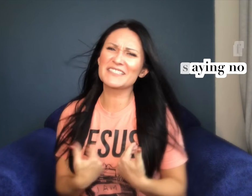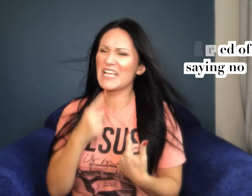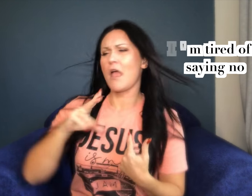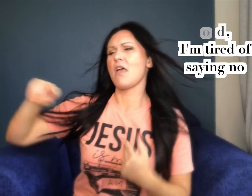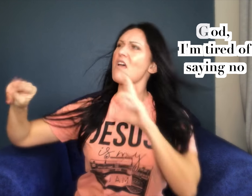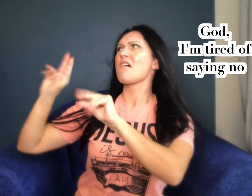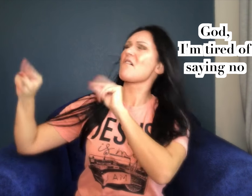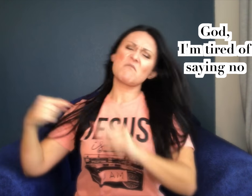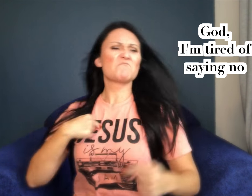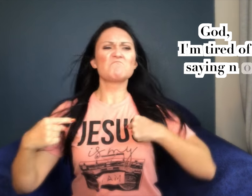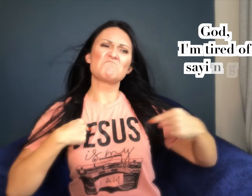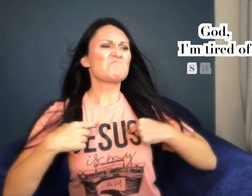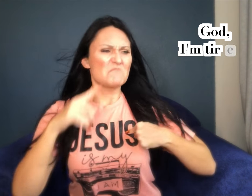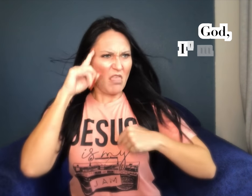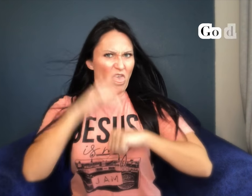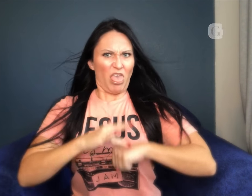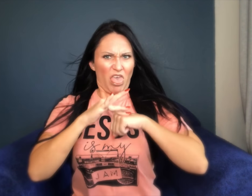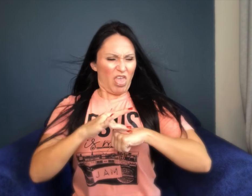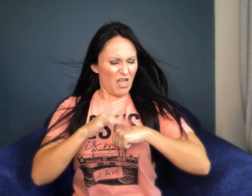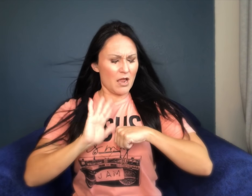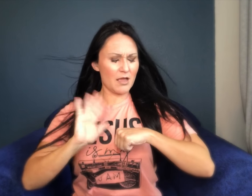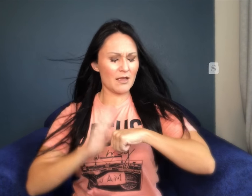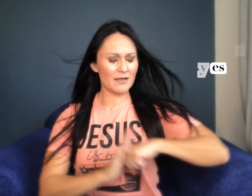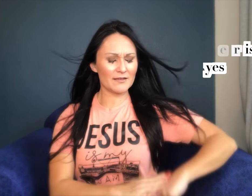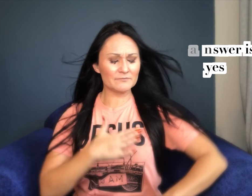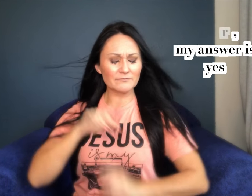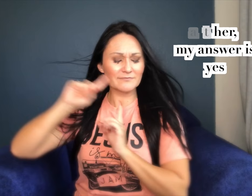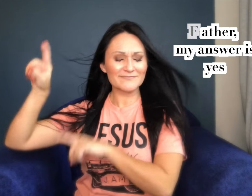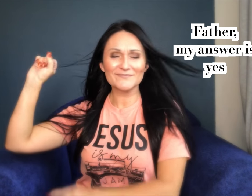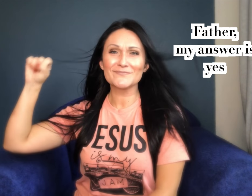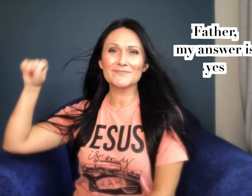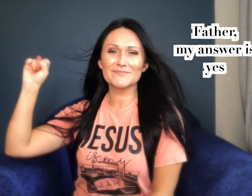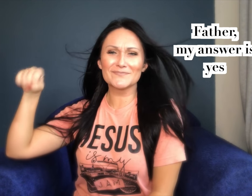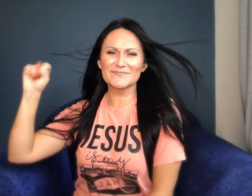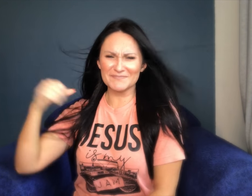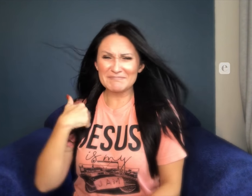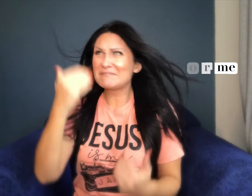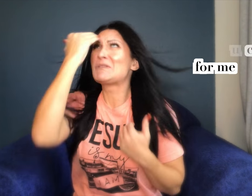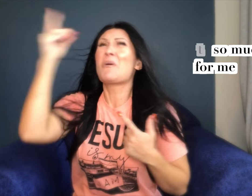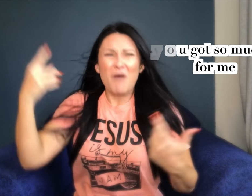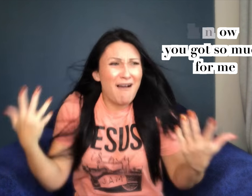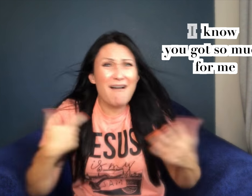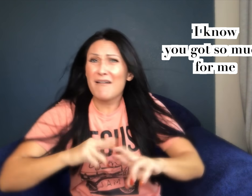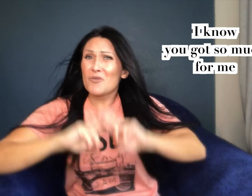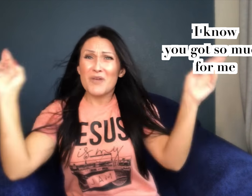I'm tired of saying no. Father, my answer is yes. I know you got so much for